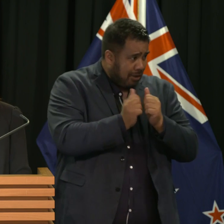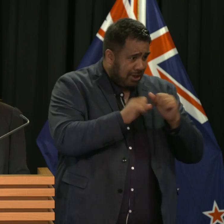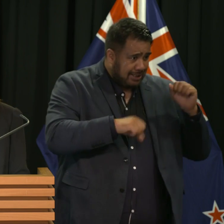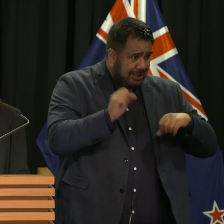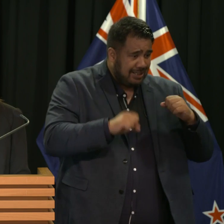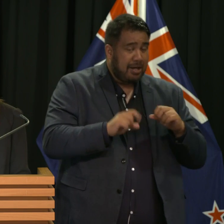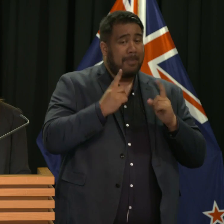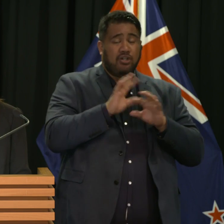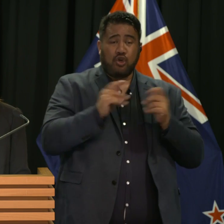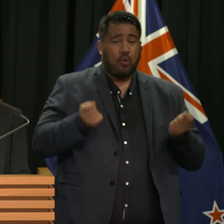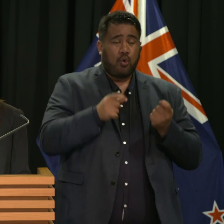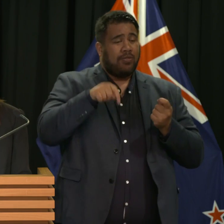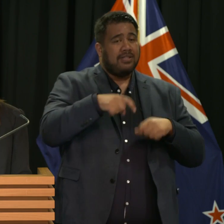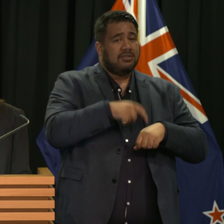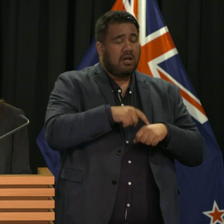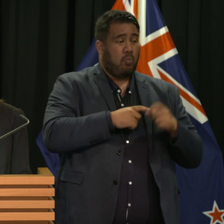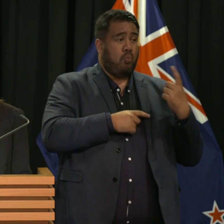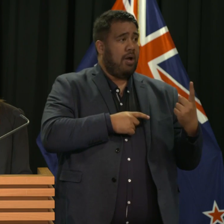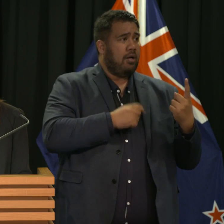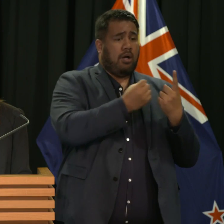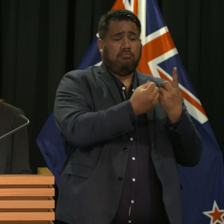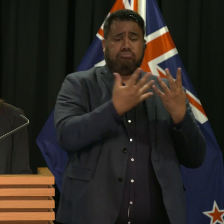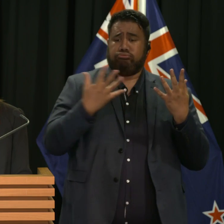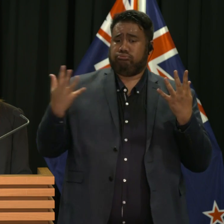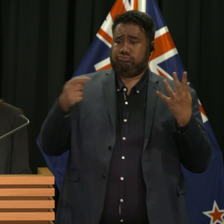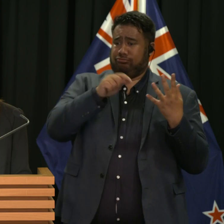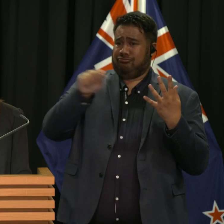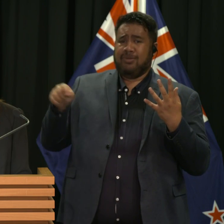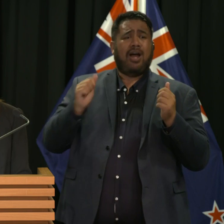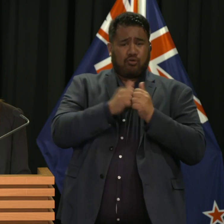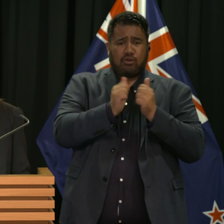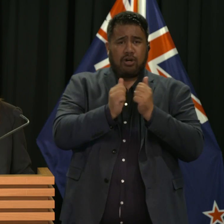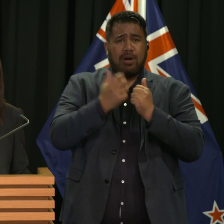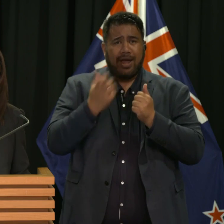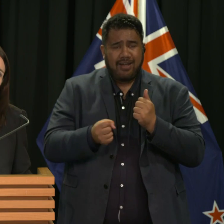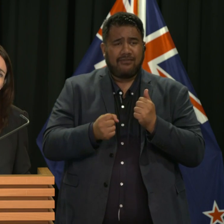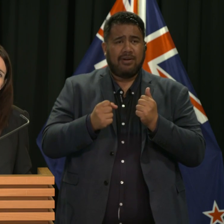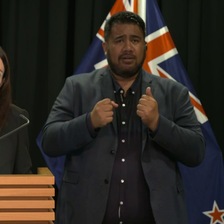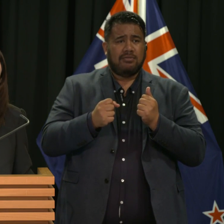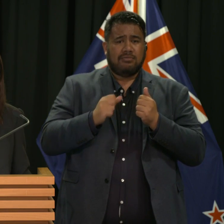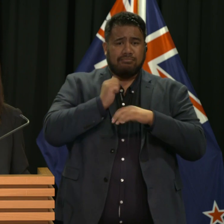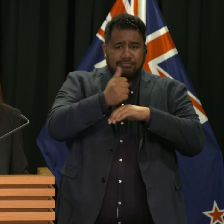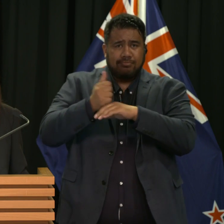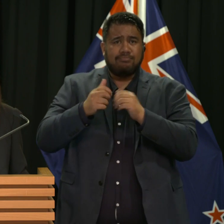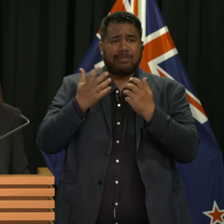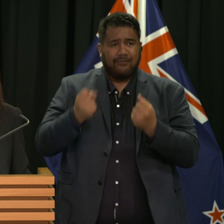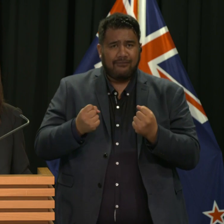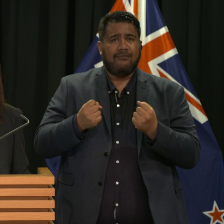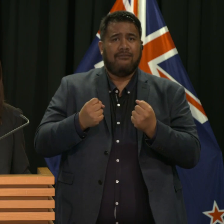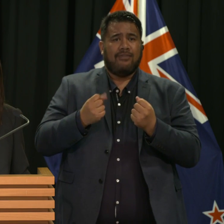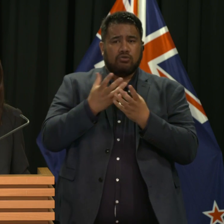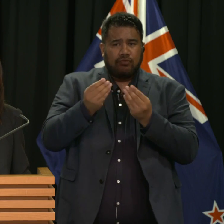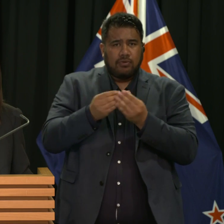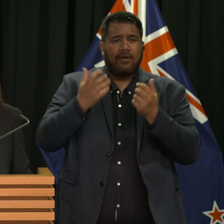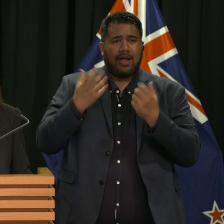been unsuccessful, but in many other areas, we are incredibly successful in tackling those long-term challenges that we're here to address.